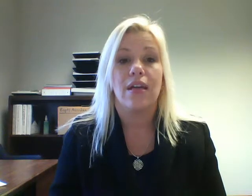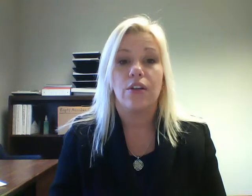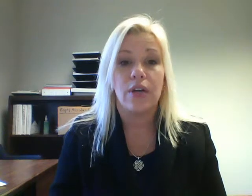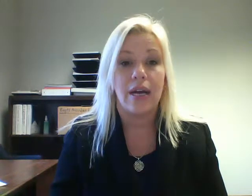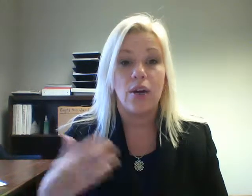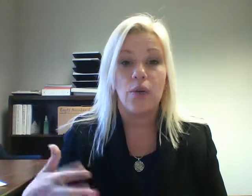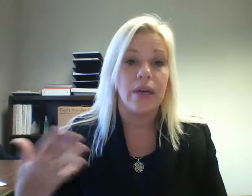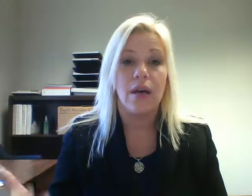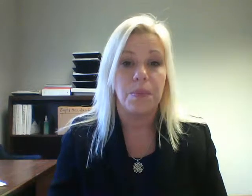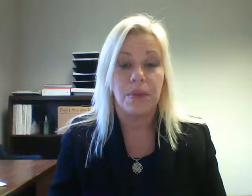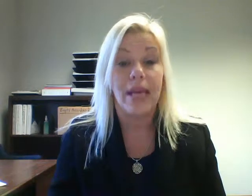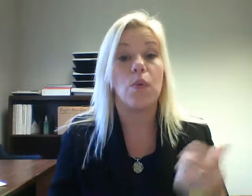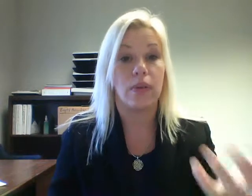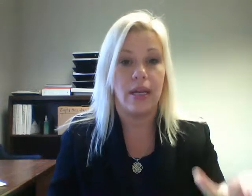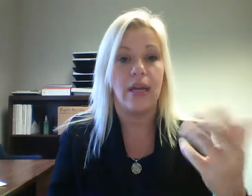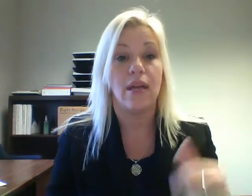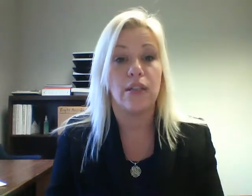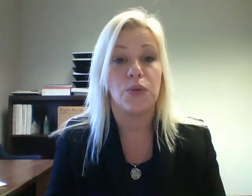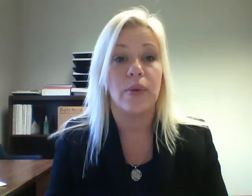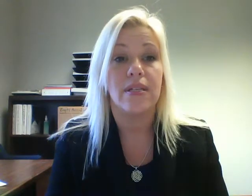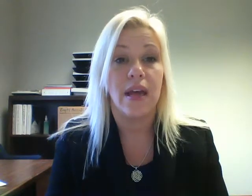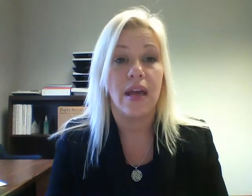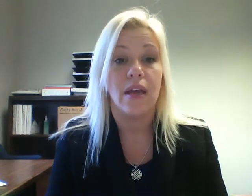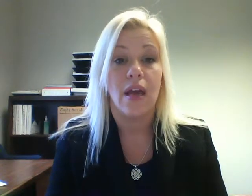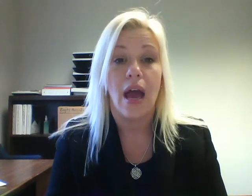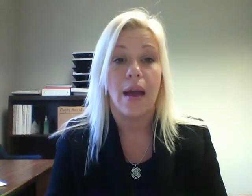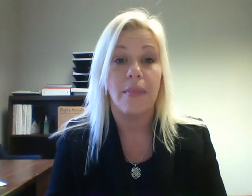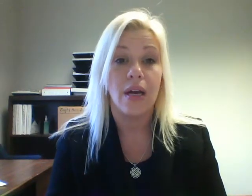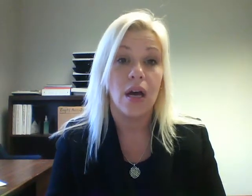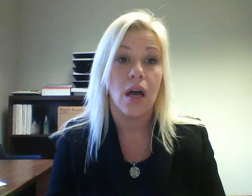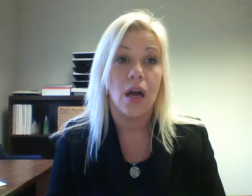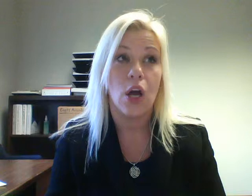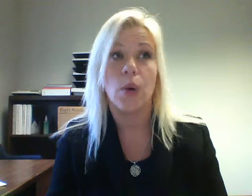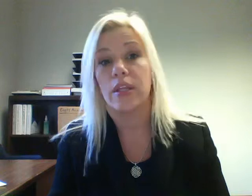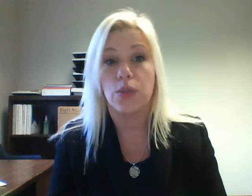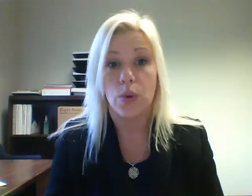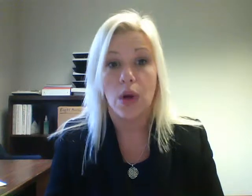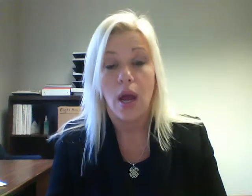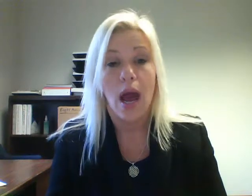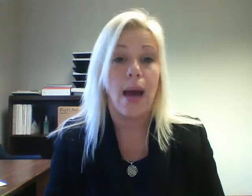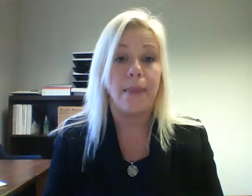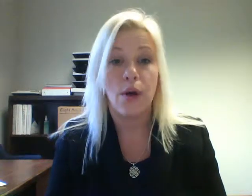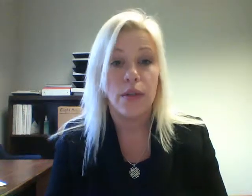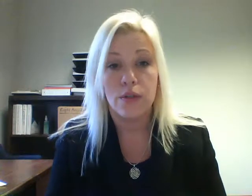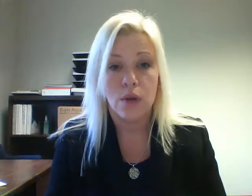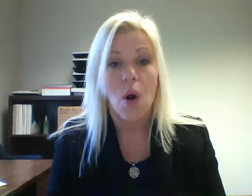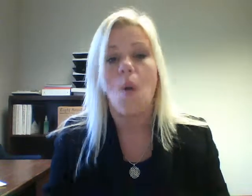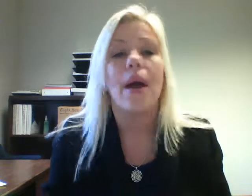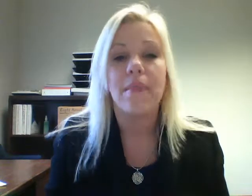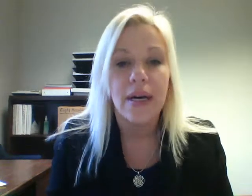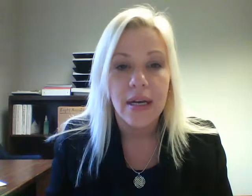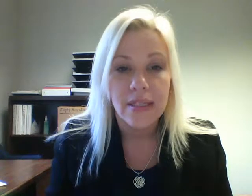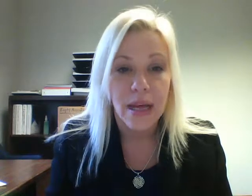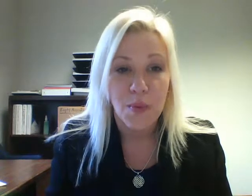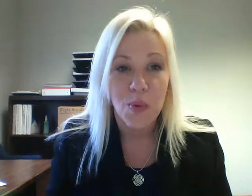you're trying to hurry up. Like in English, we say, I'm gonna go to the store. I'm gonna go to the store. Well, I'm gonna is not a